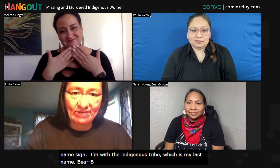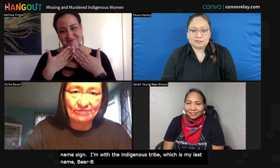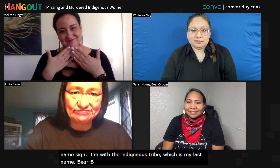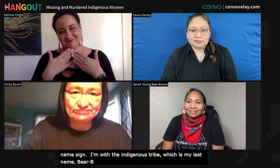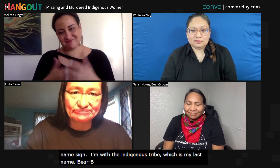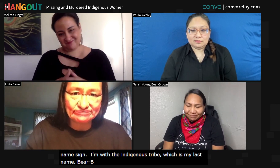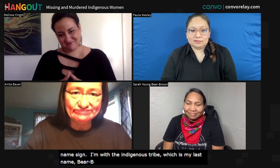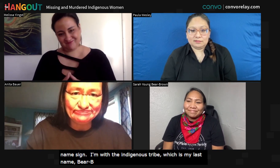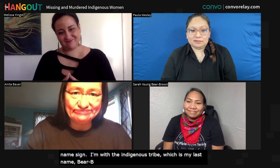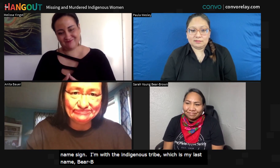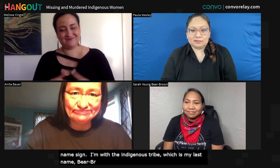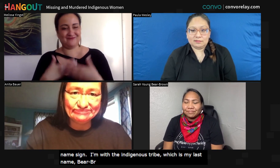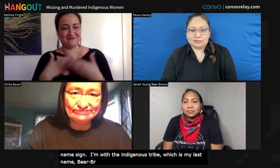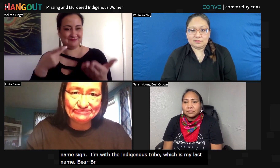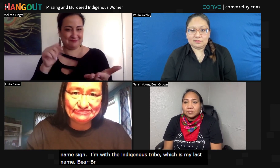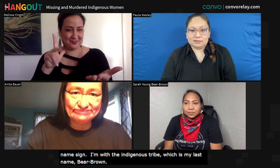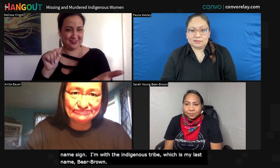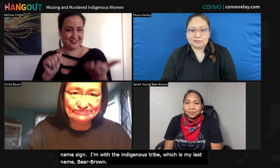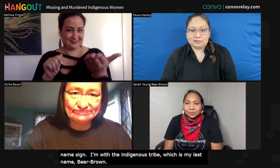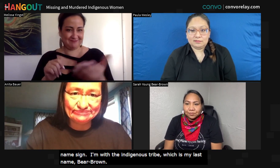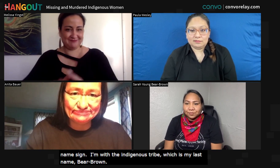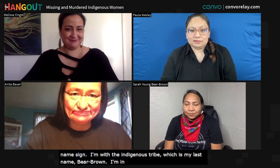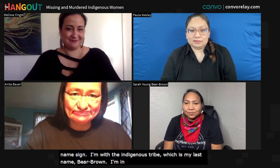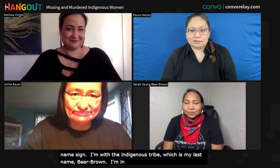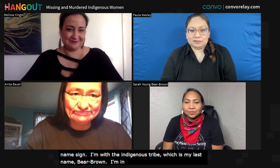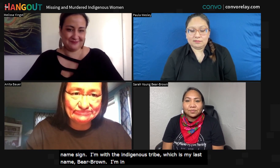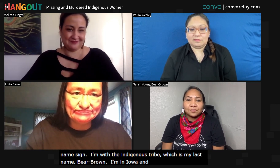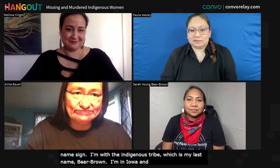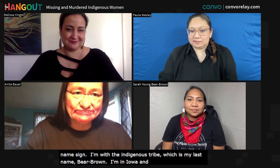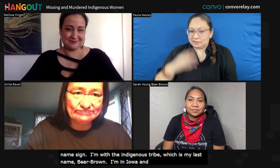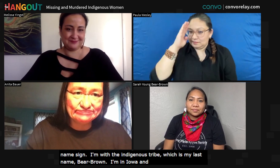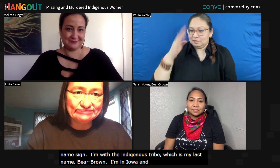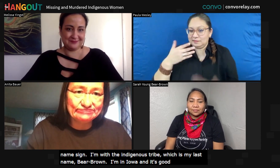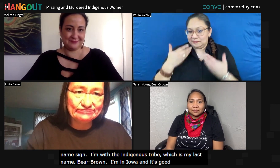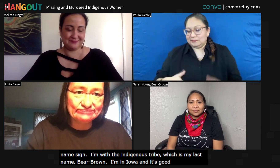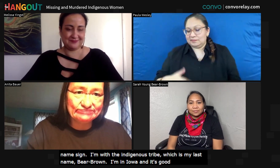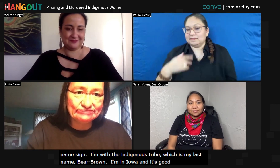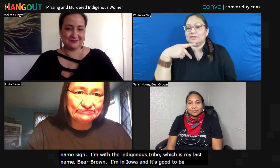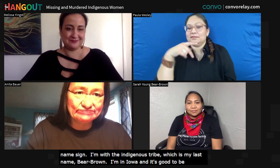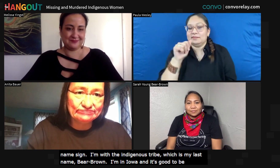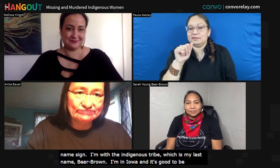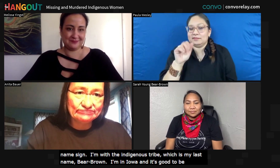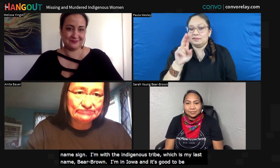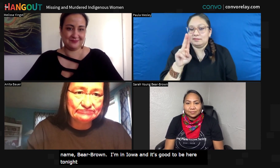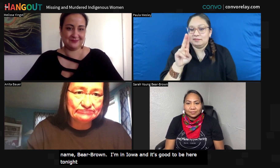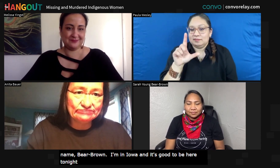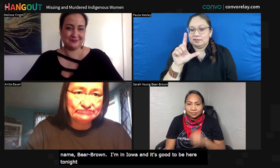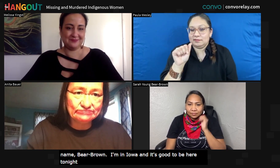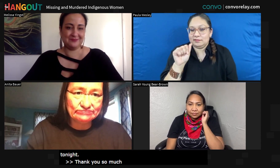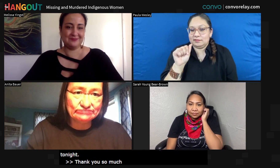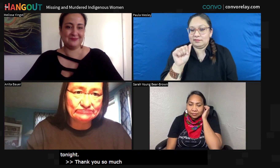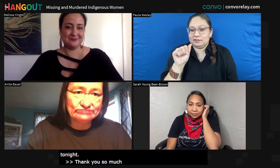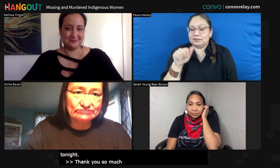tonight. Thank you so much. Paula, go ahead. Hi, my name is Paula.